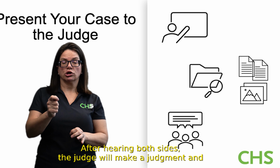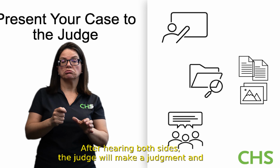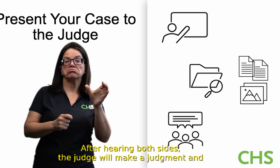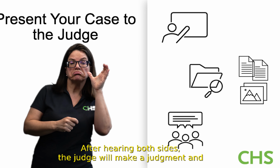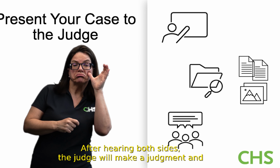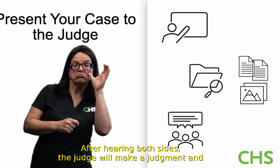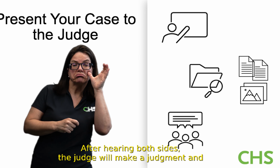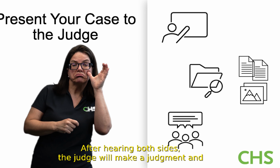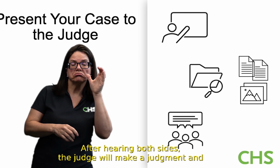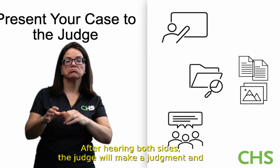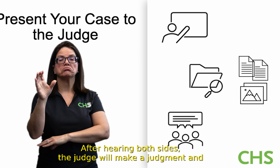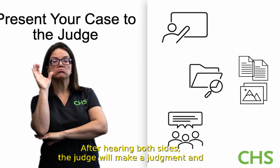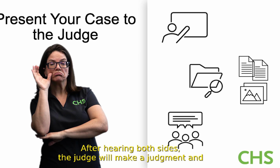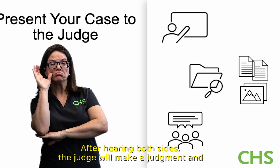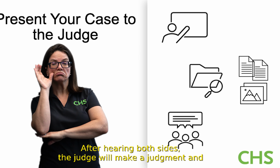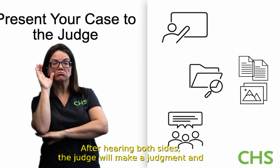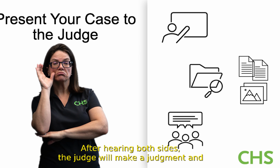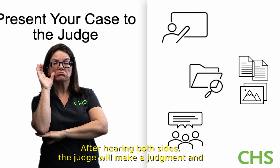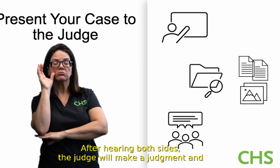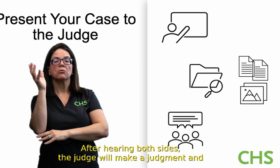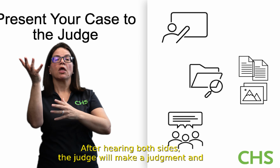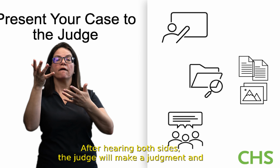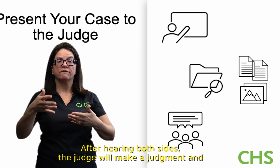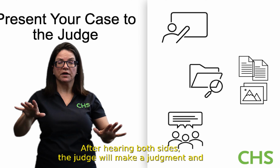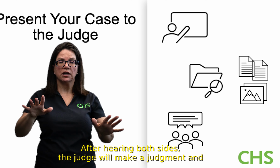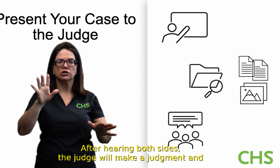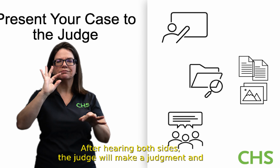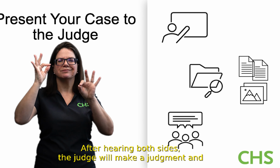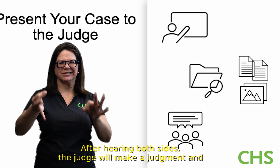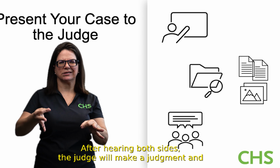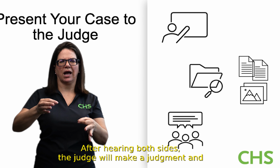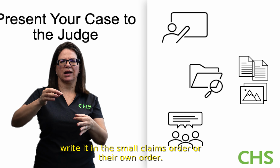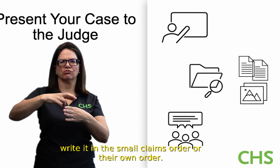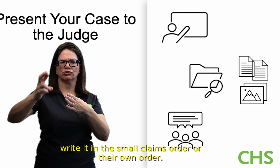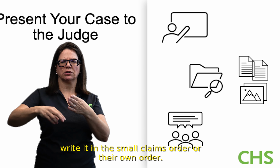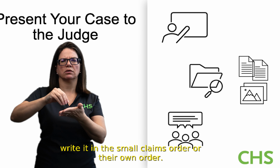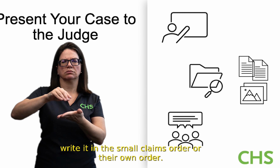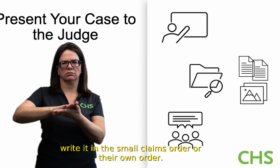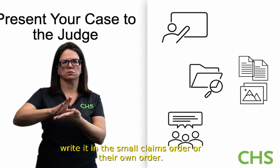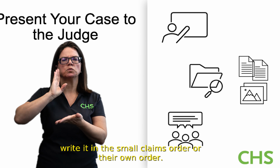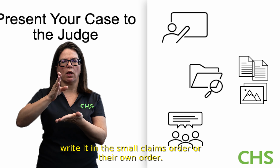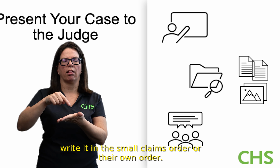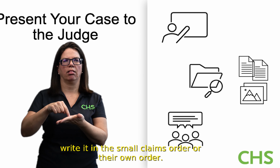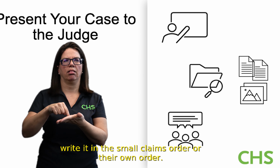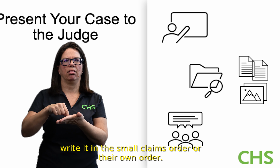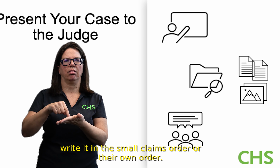After hearing both sides, the judge will make a judgment and write it in the small claims order